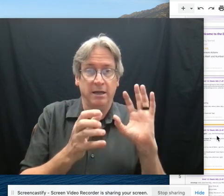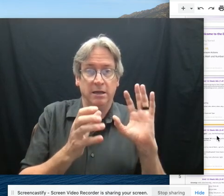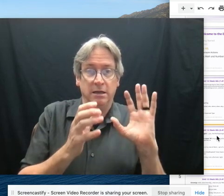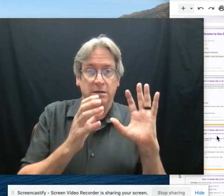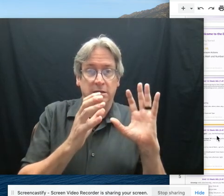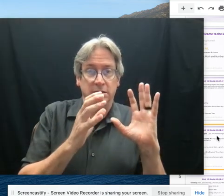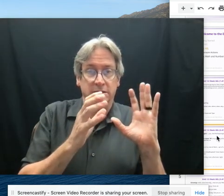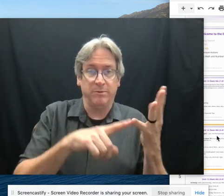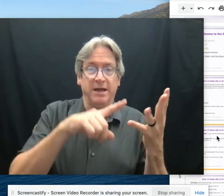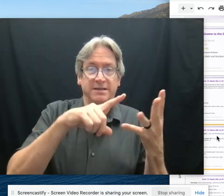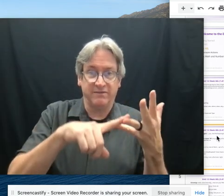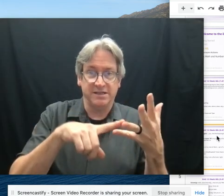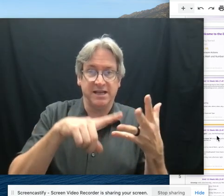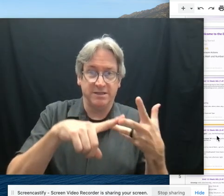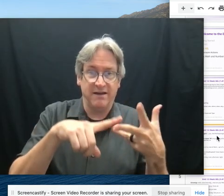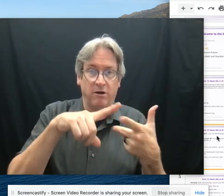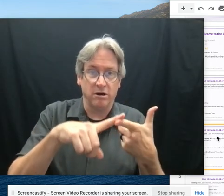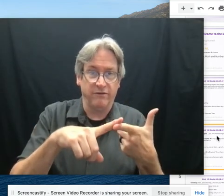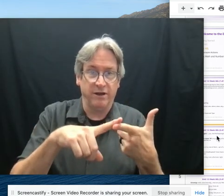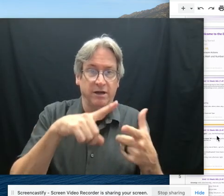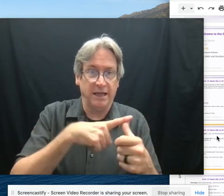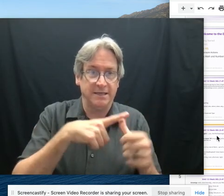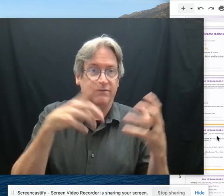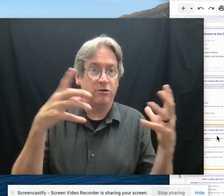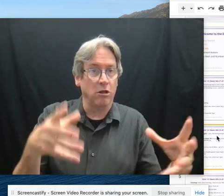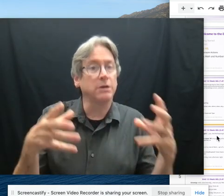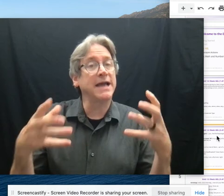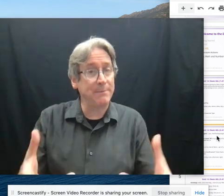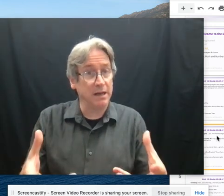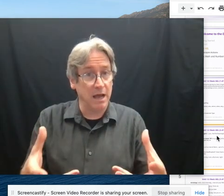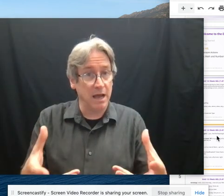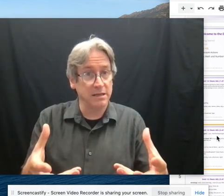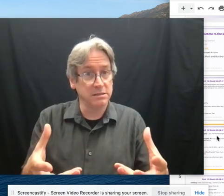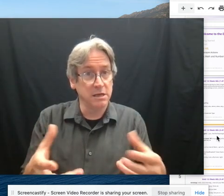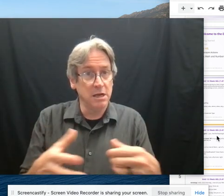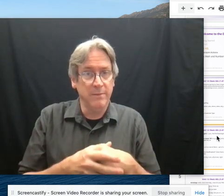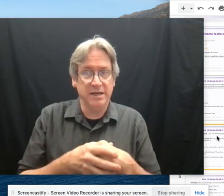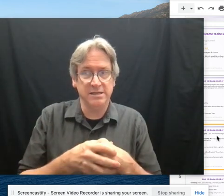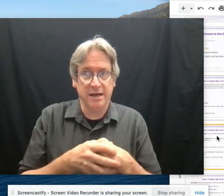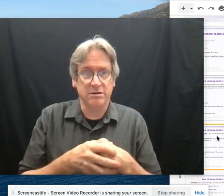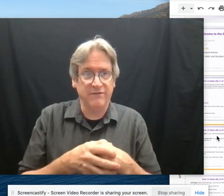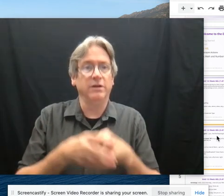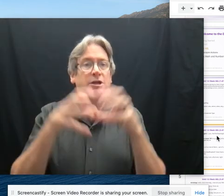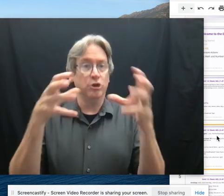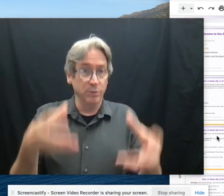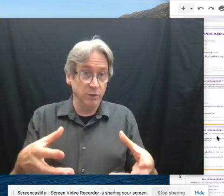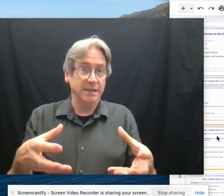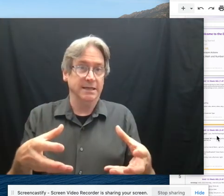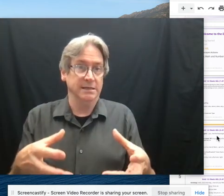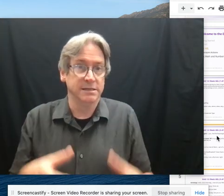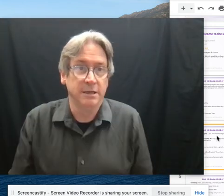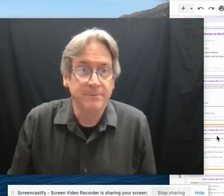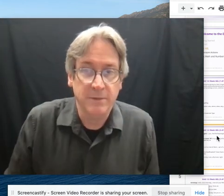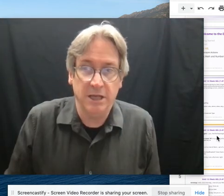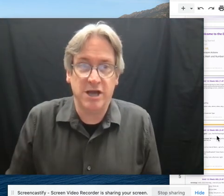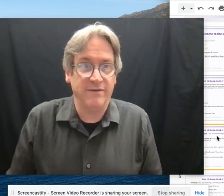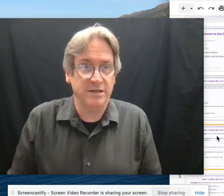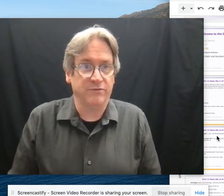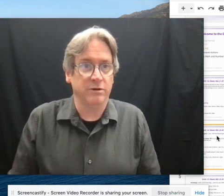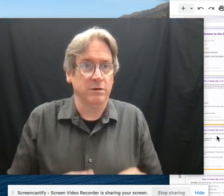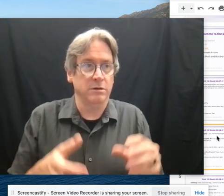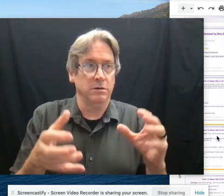why deaf, blind, deaf, disabled, deaf, hard of hearing, late deafened, all are capitalized, because they are definitely communities,